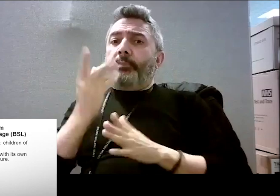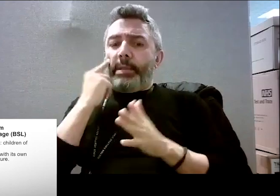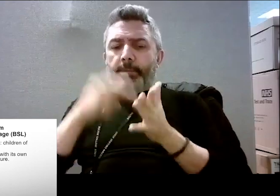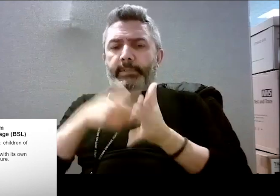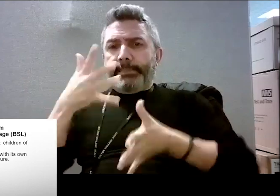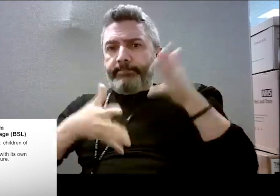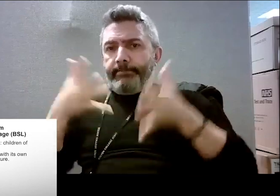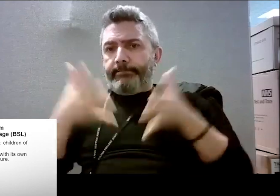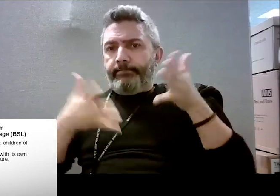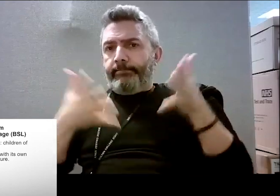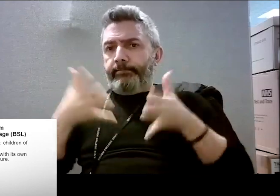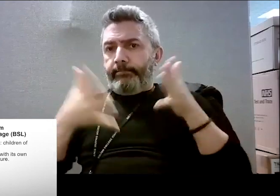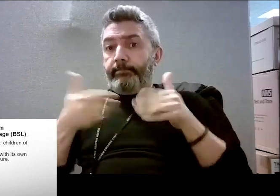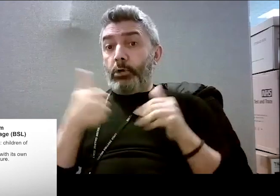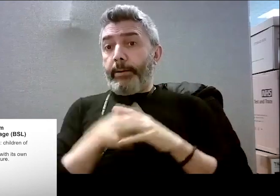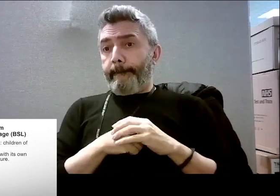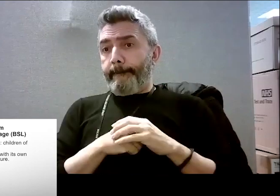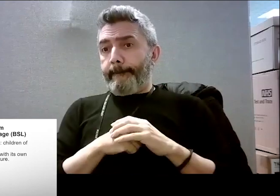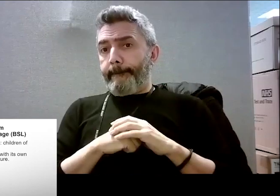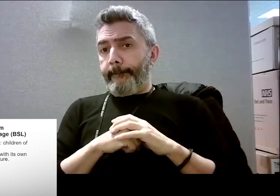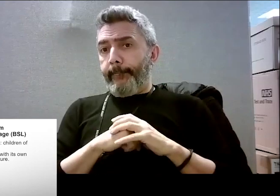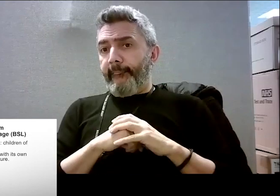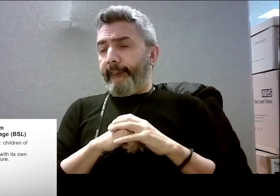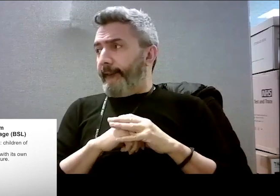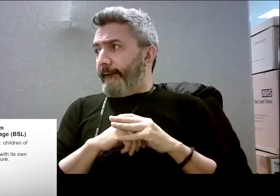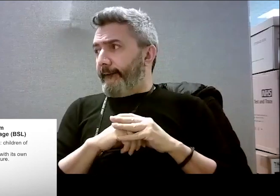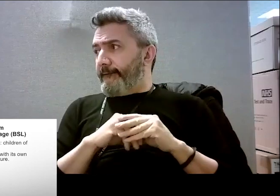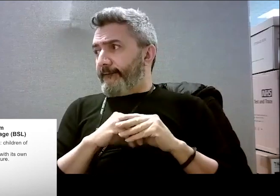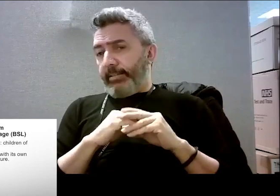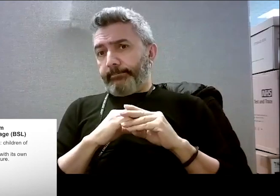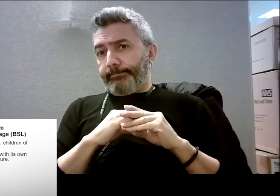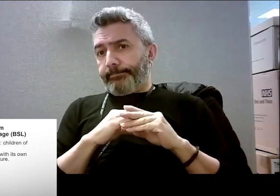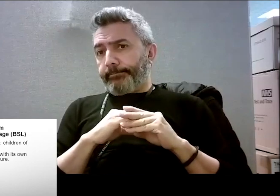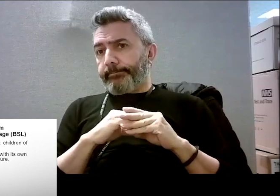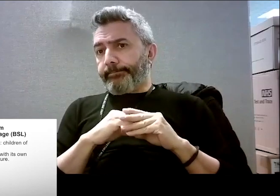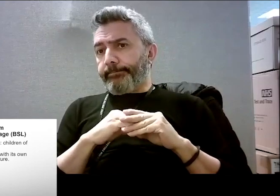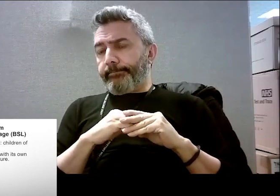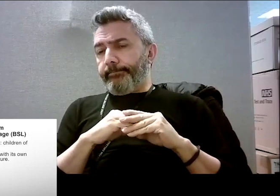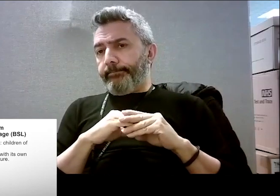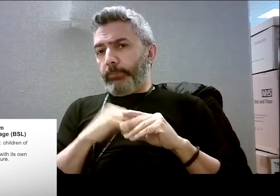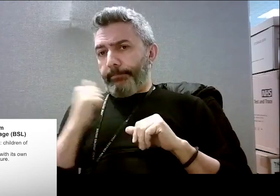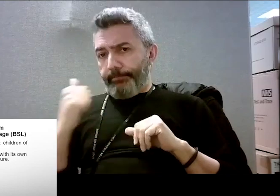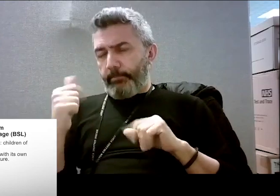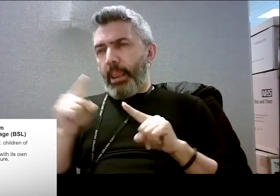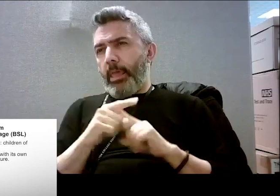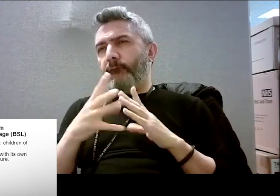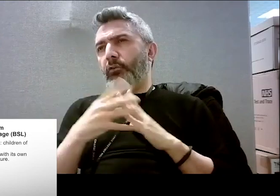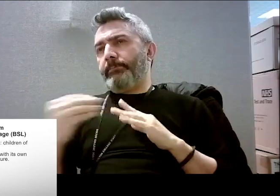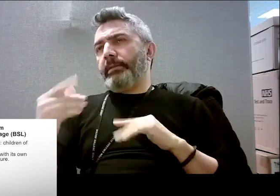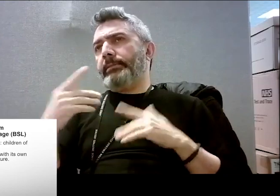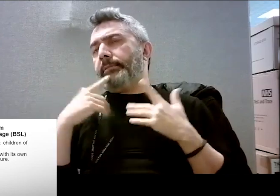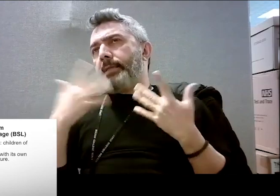language relies on sound. Sign language obviously relies on vision. You have to be able to see the signs